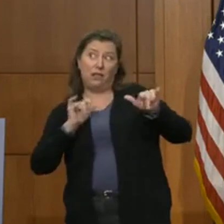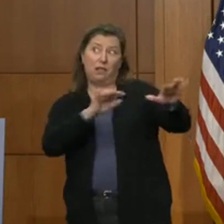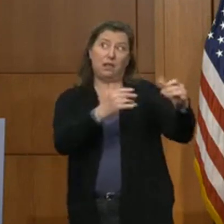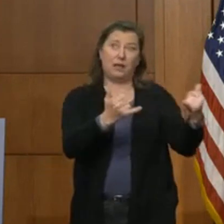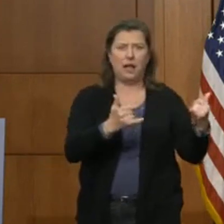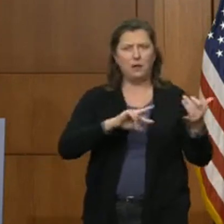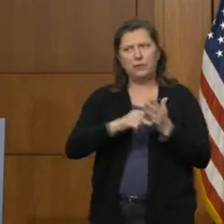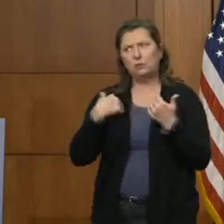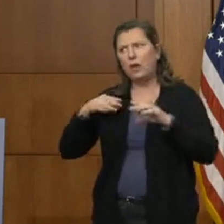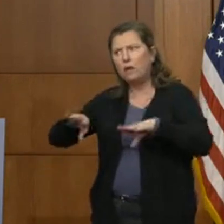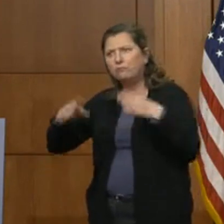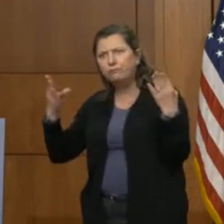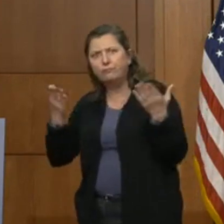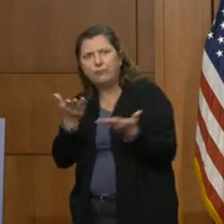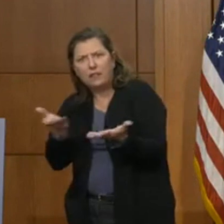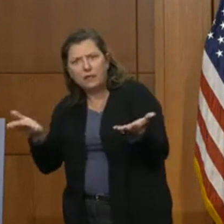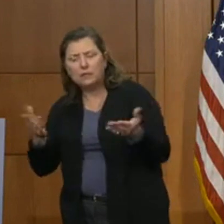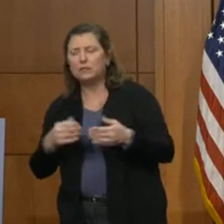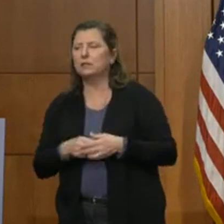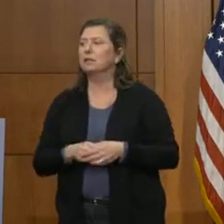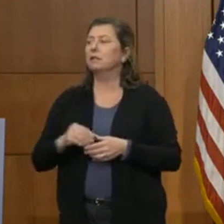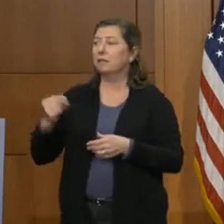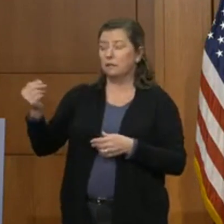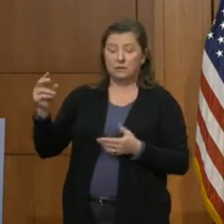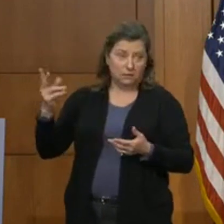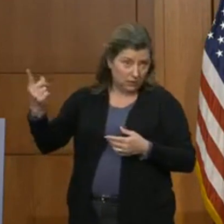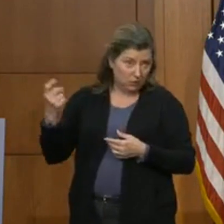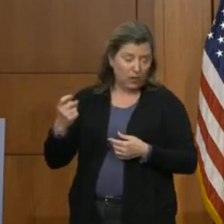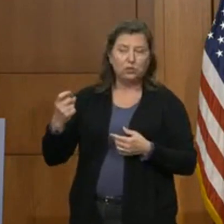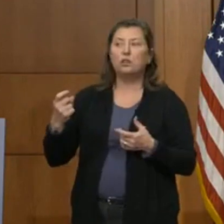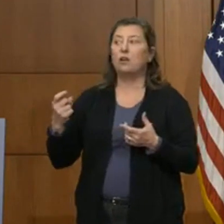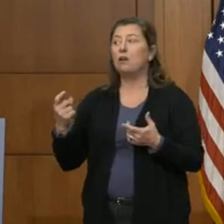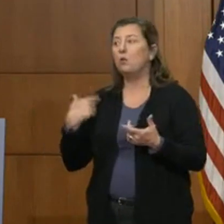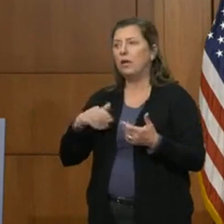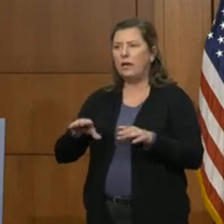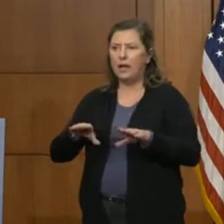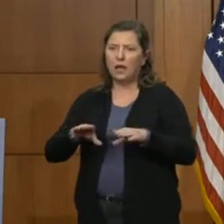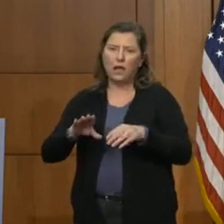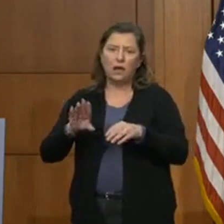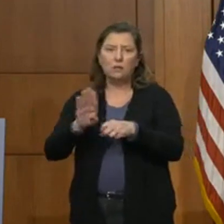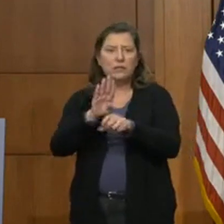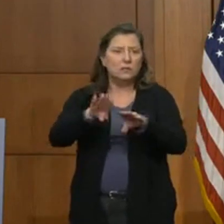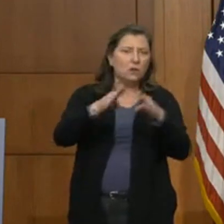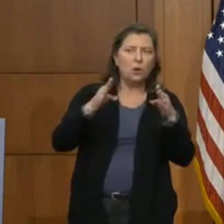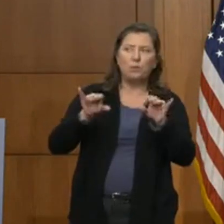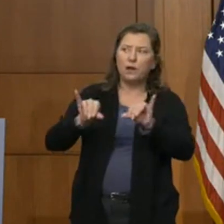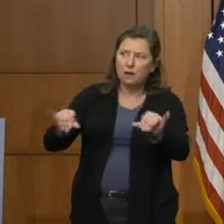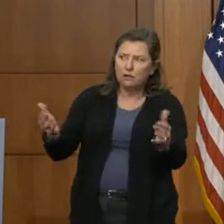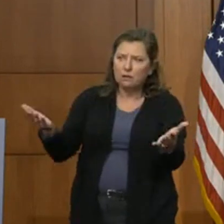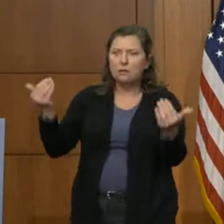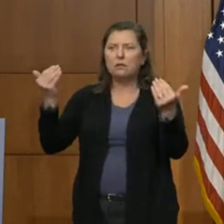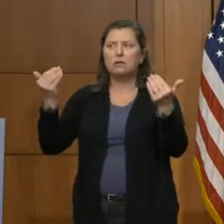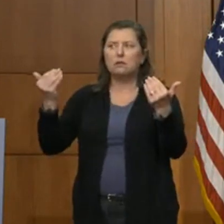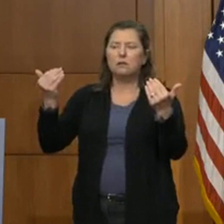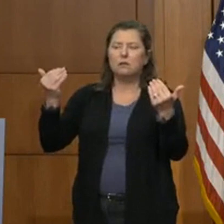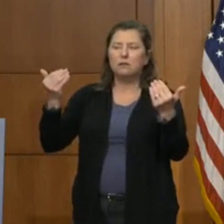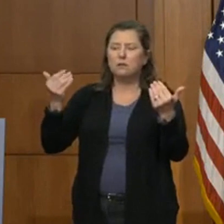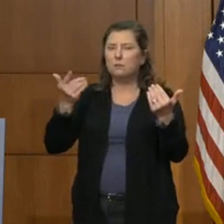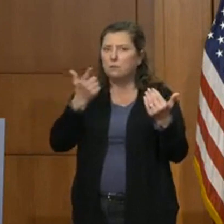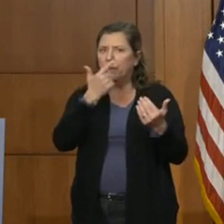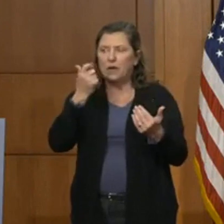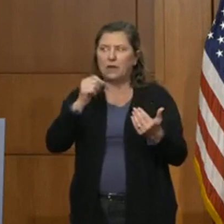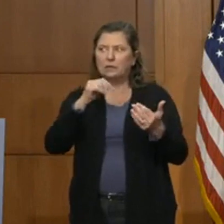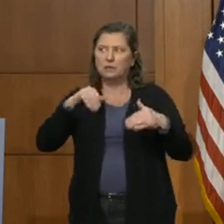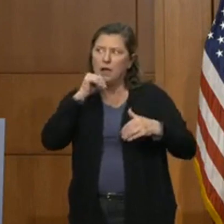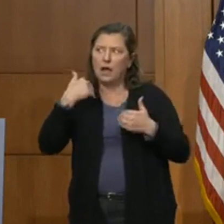The question is lifting some restrictions because we haven't had the surge. I'm not sure exactly what the question